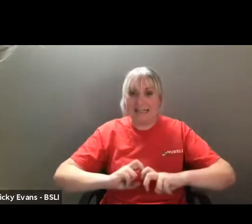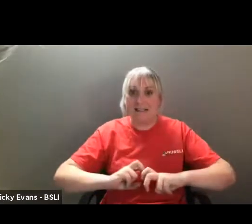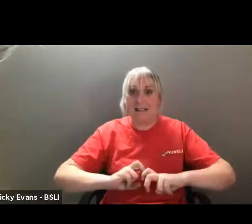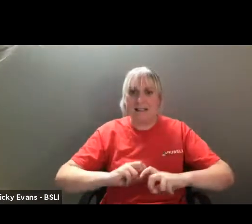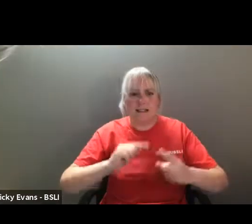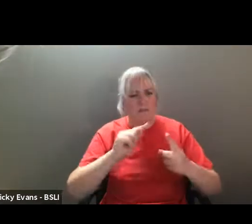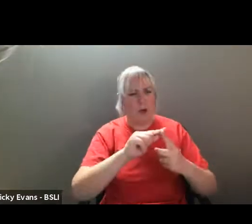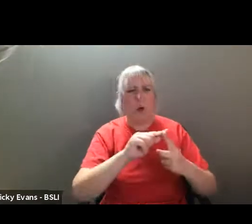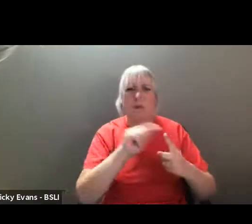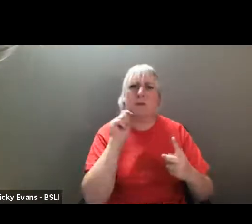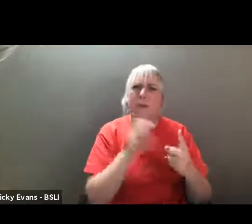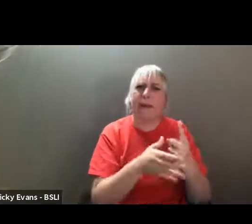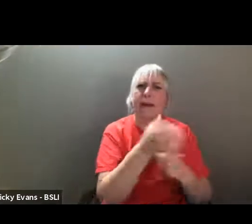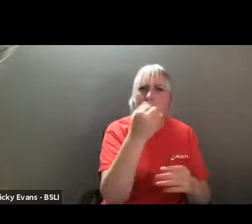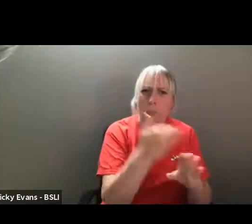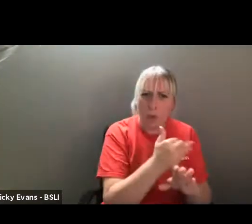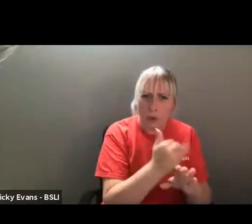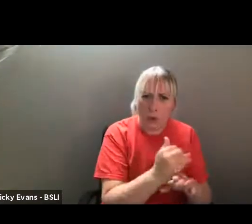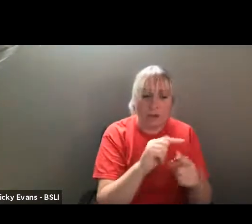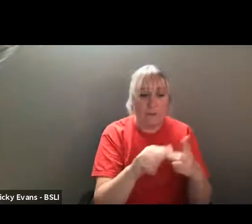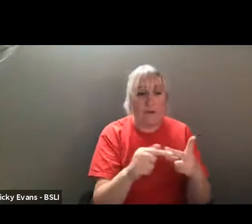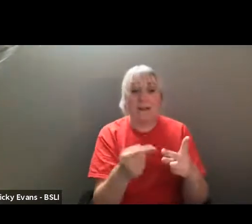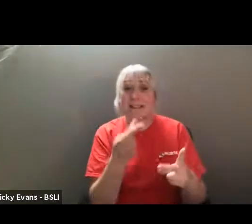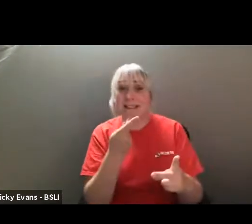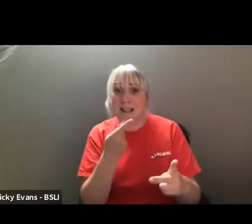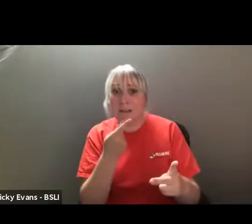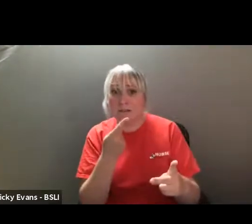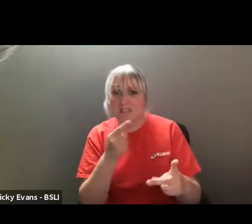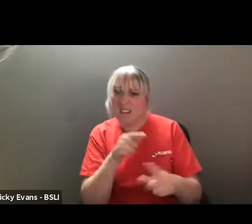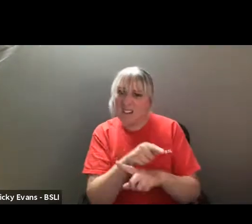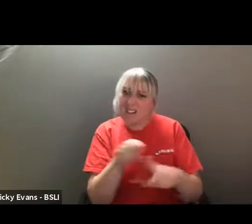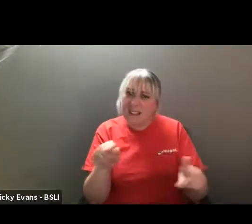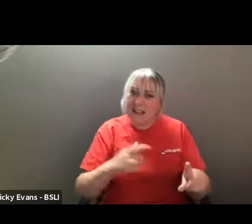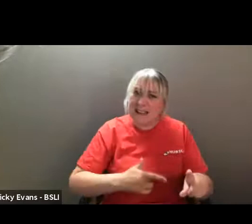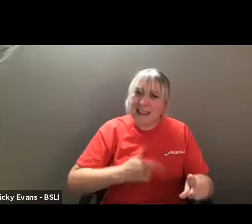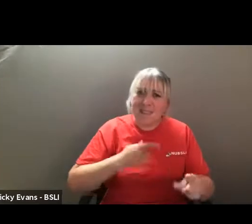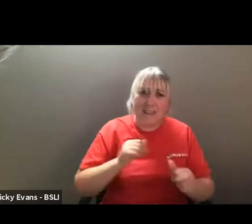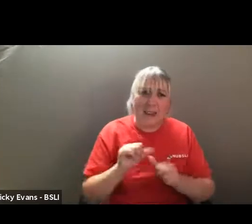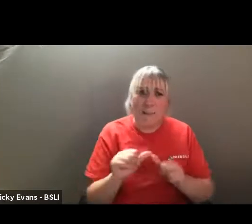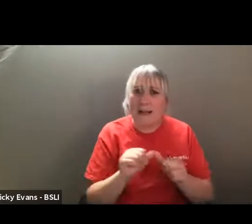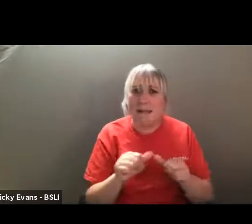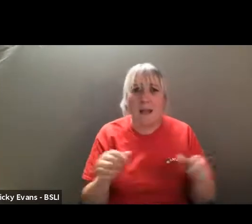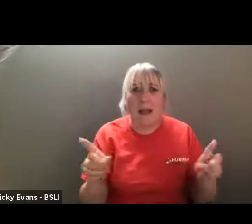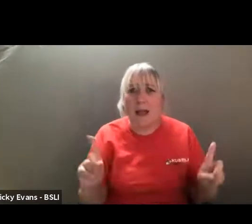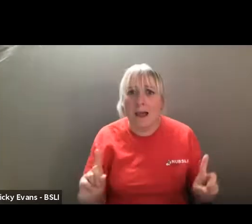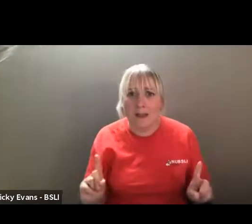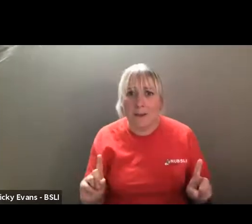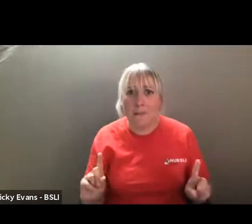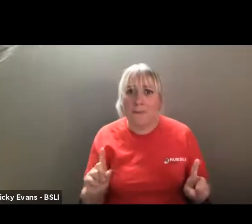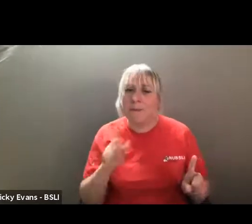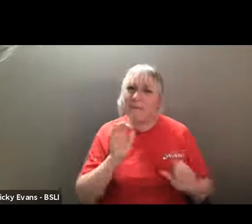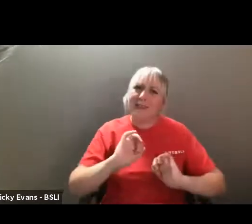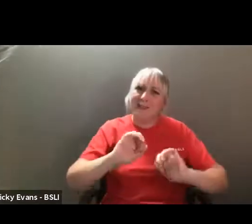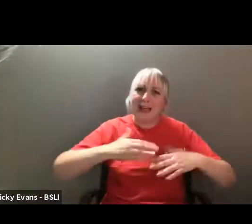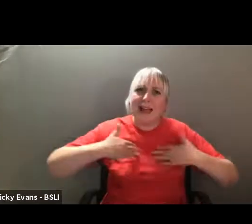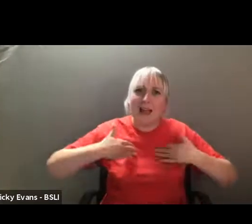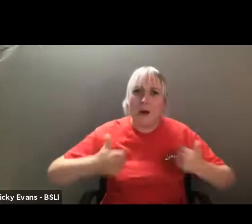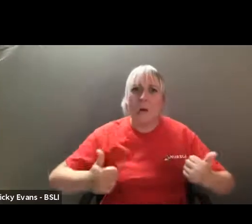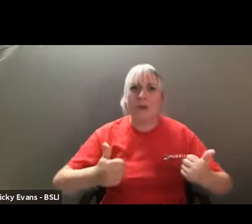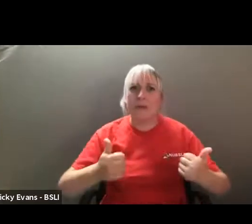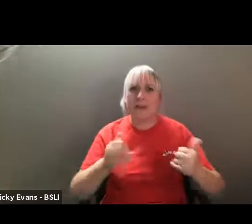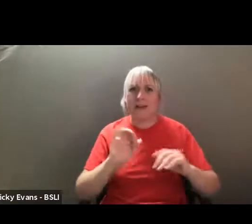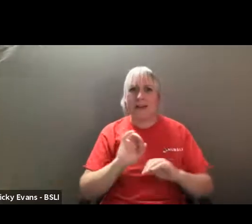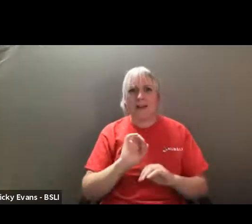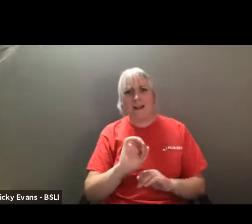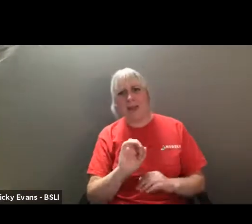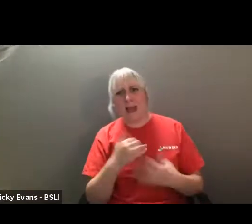up work, but are they better? Do they feel better? What's the difference from them, in terms of health, in terms of subjective